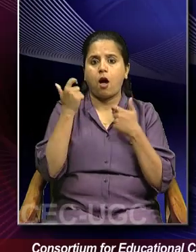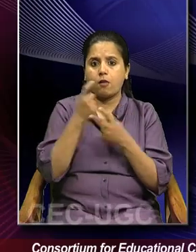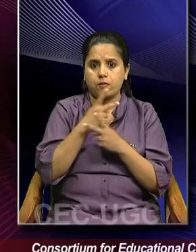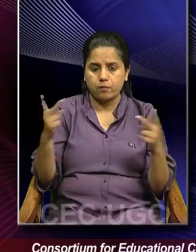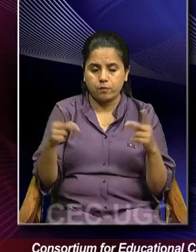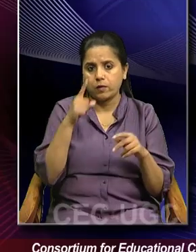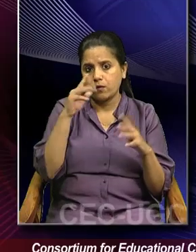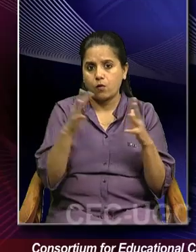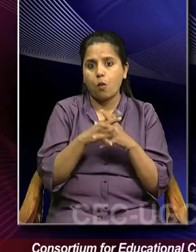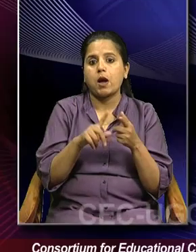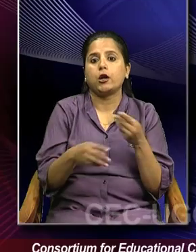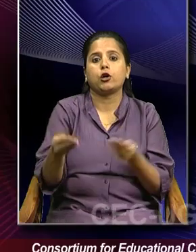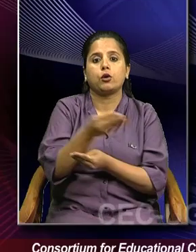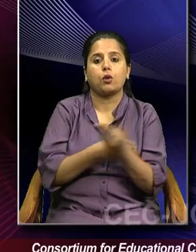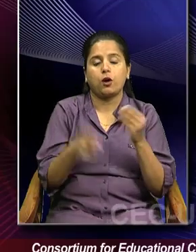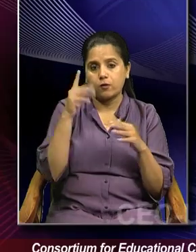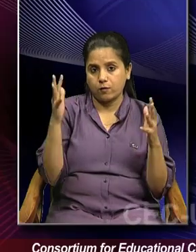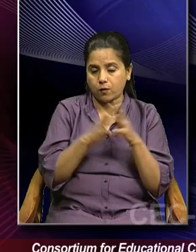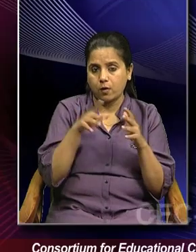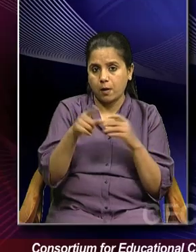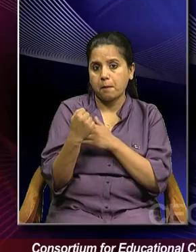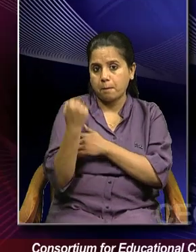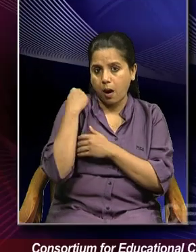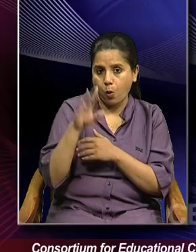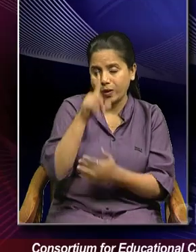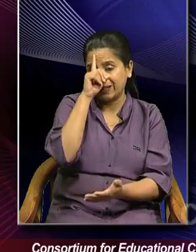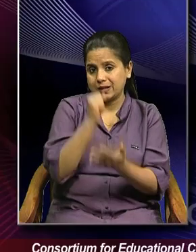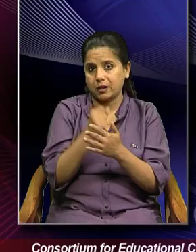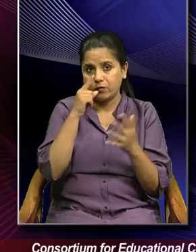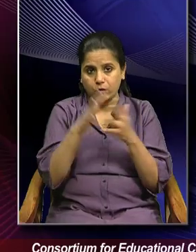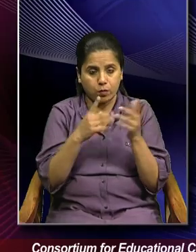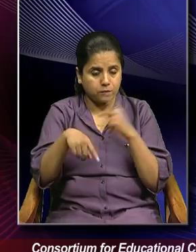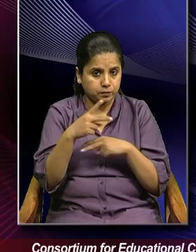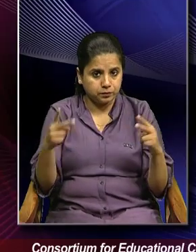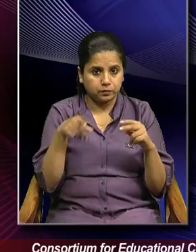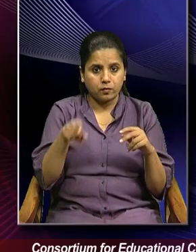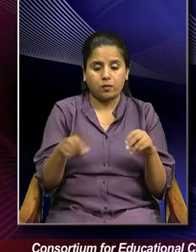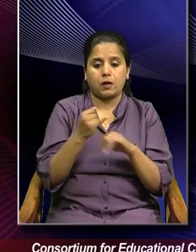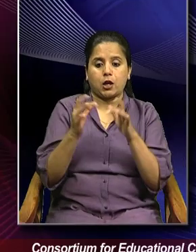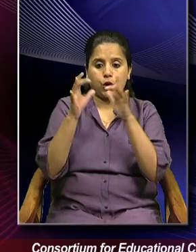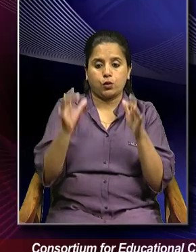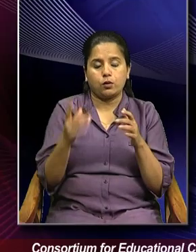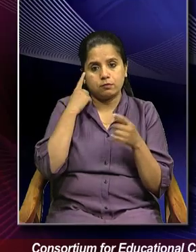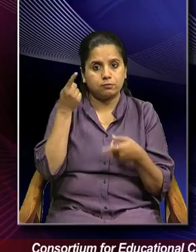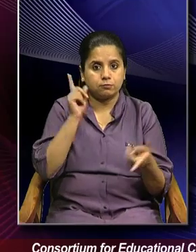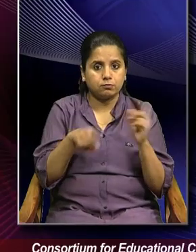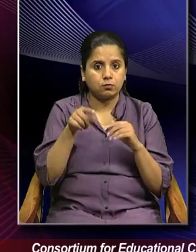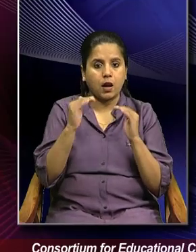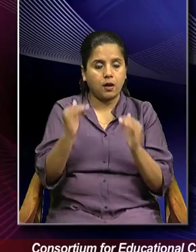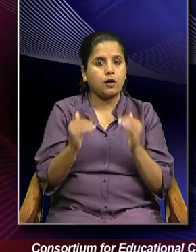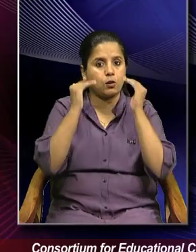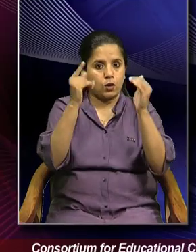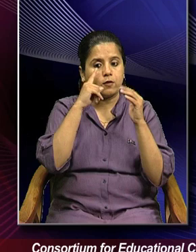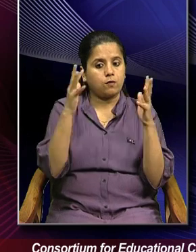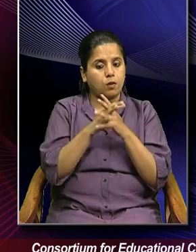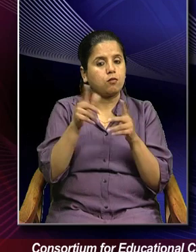the economy, women in power and decision making, institutional mechanism for advancement of